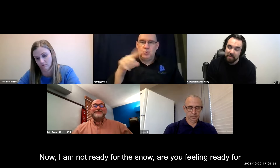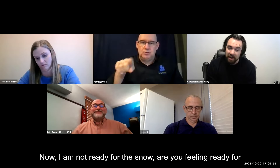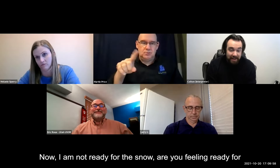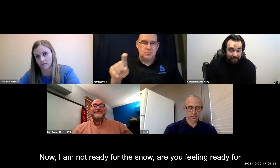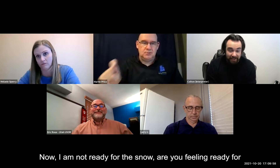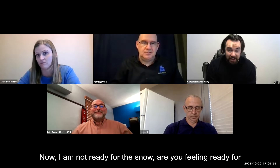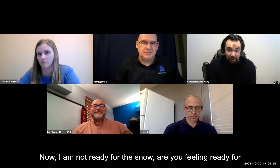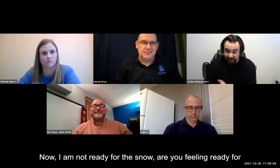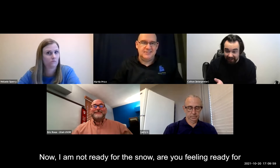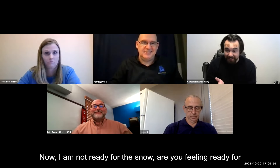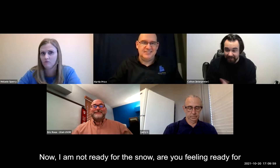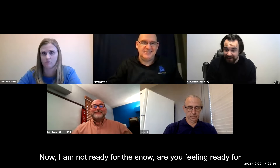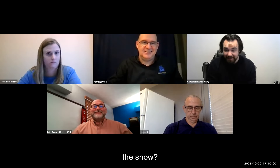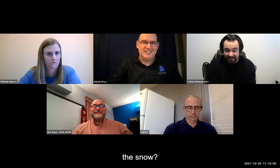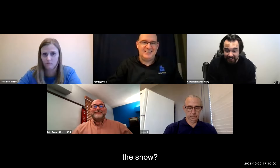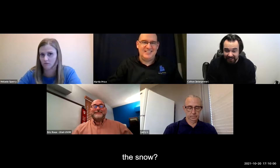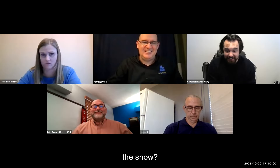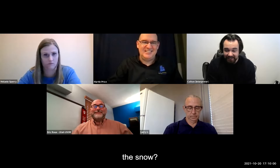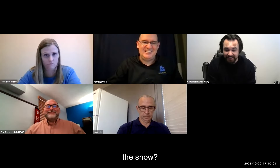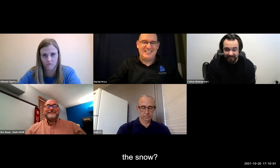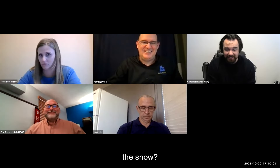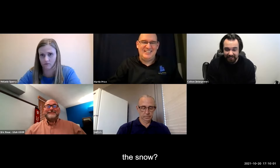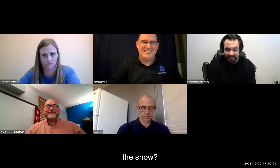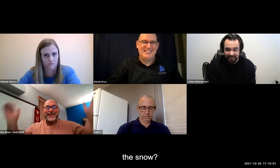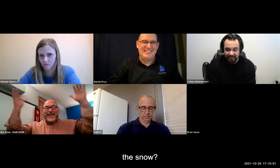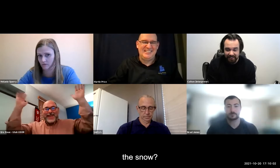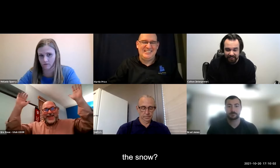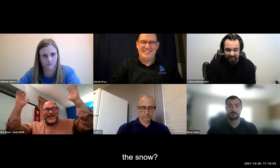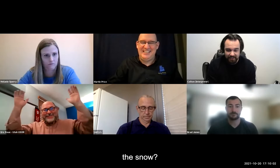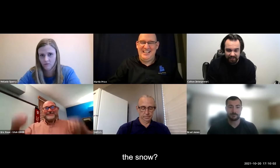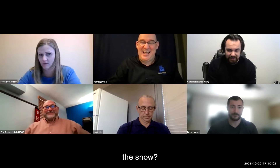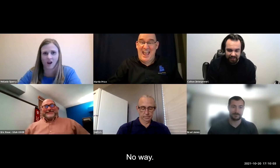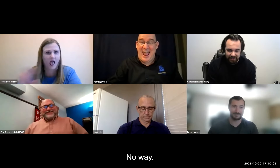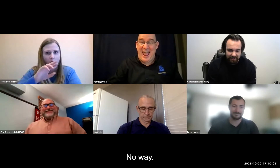Yeah, I'm not ready for the snow. Are you guys feeling ready for the snow?